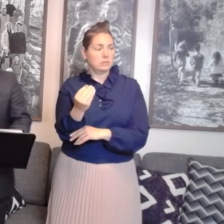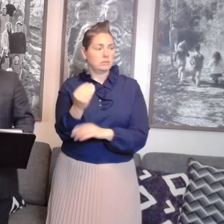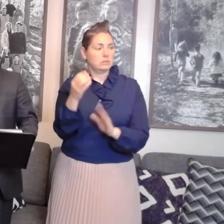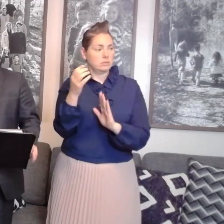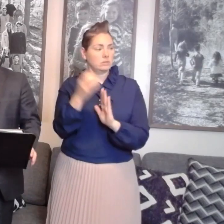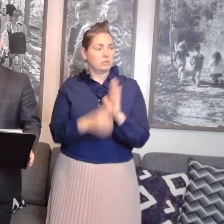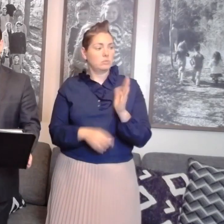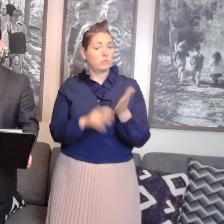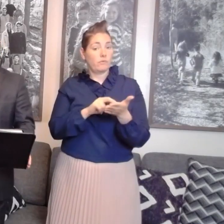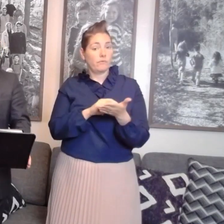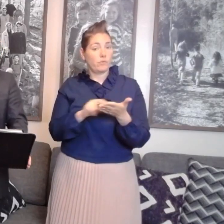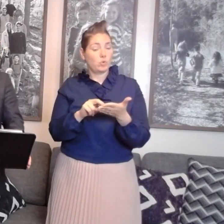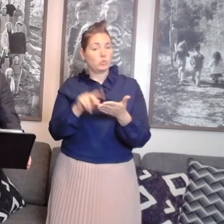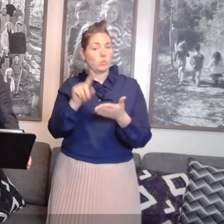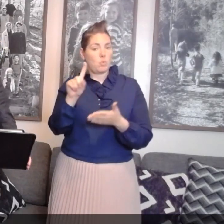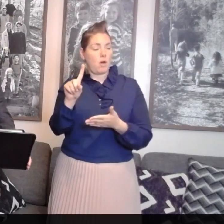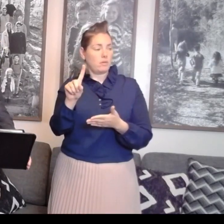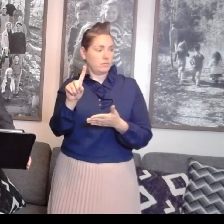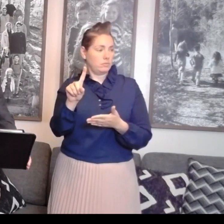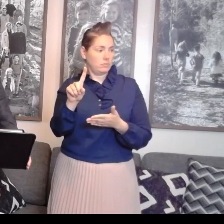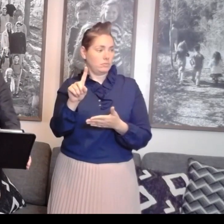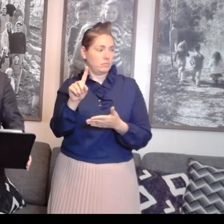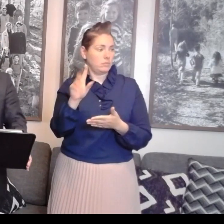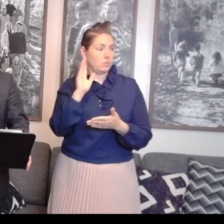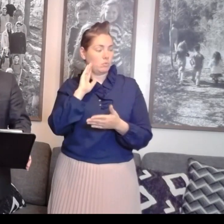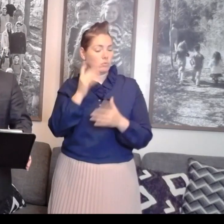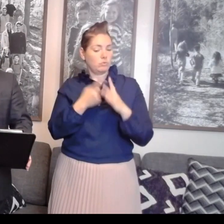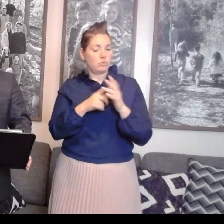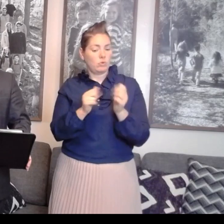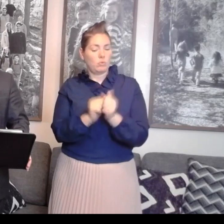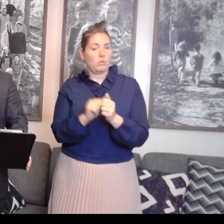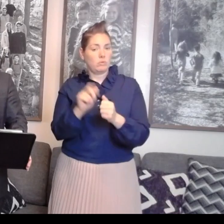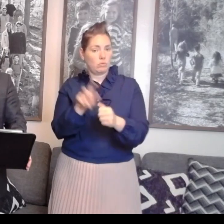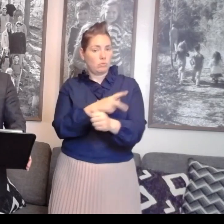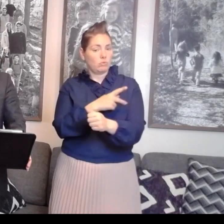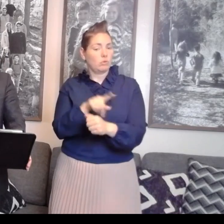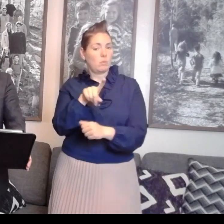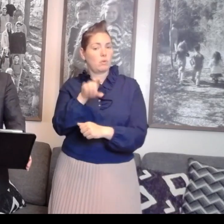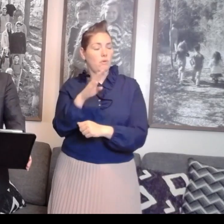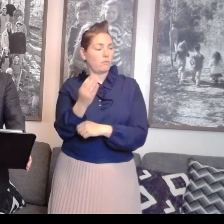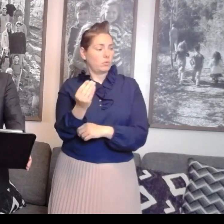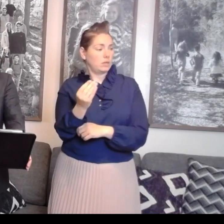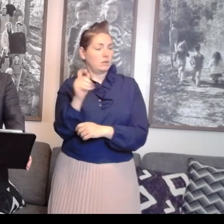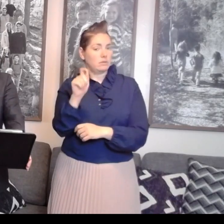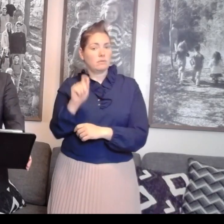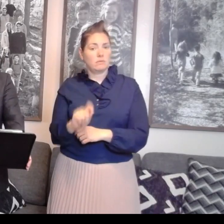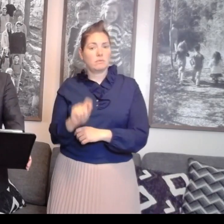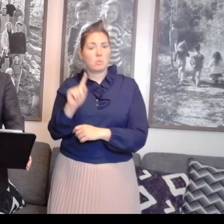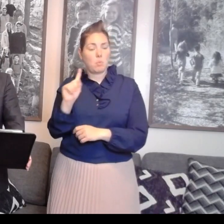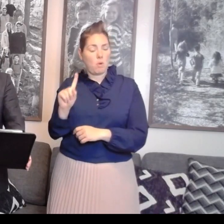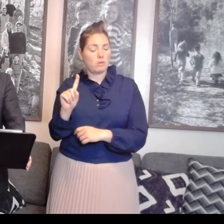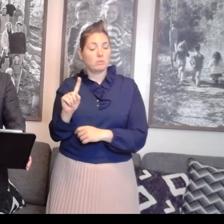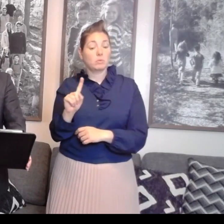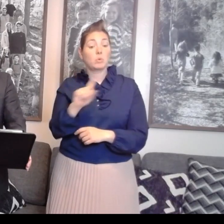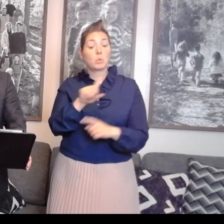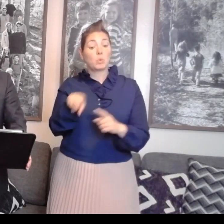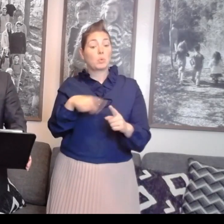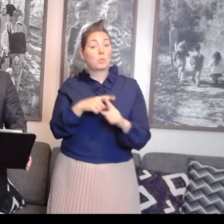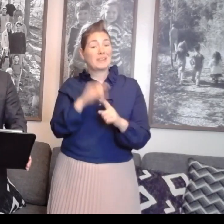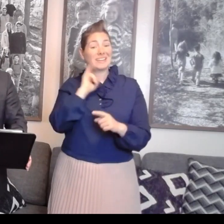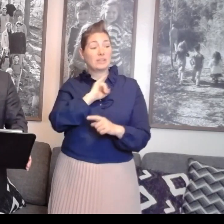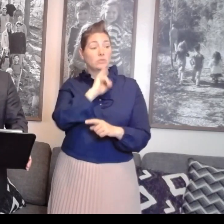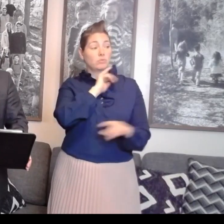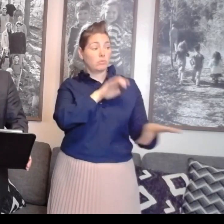In reading tonight, verse 1, Psalm 114 and verse 1. When Israel went out